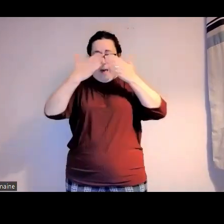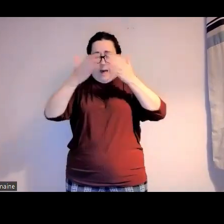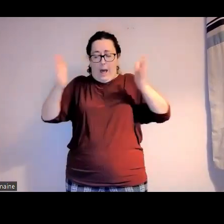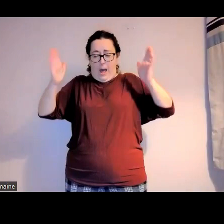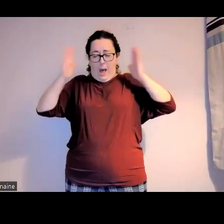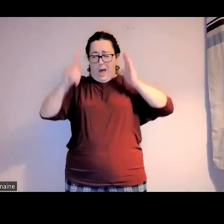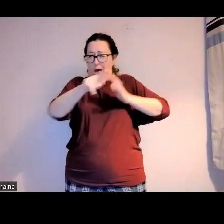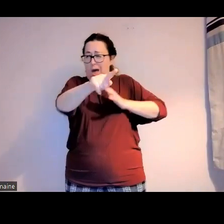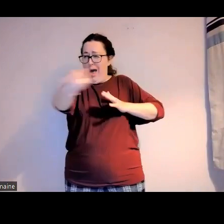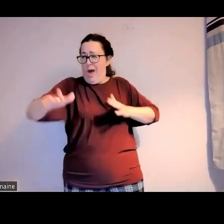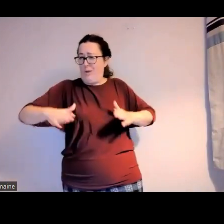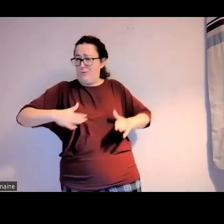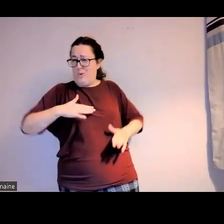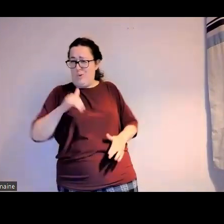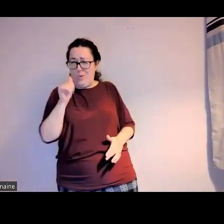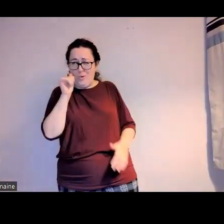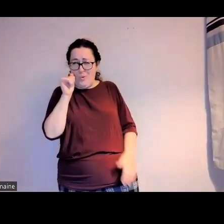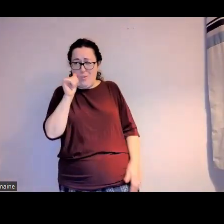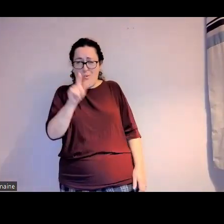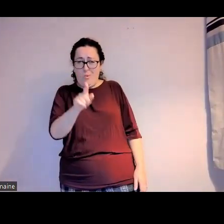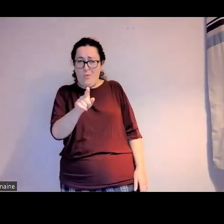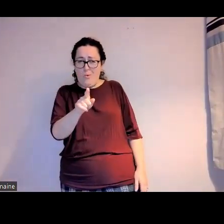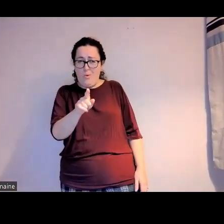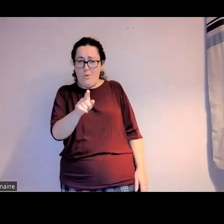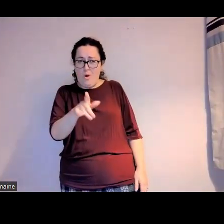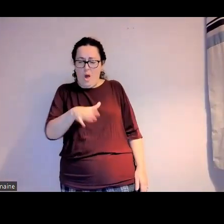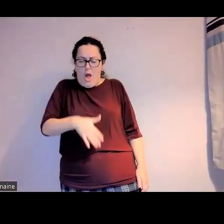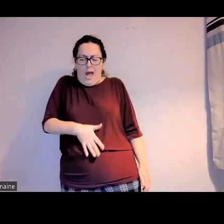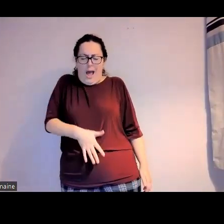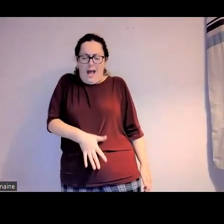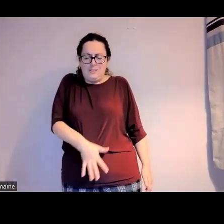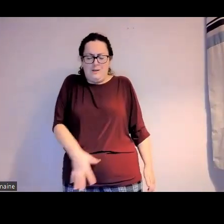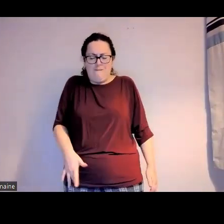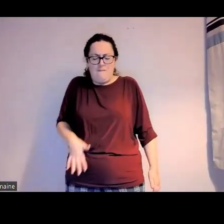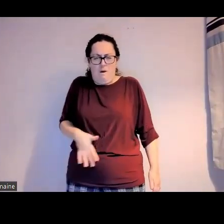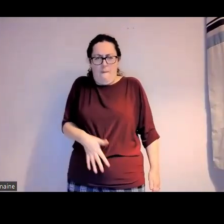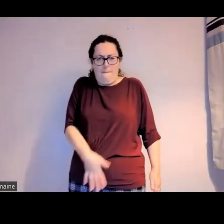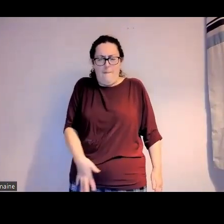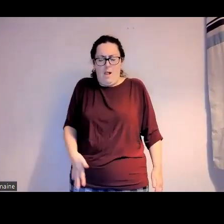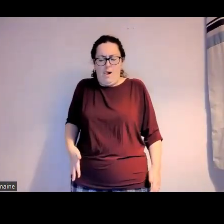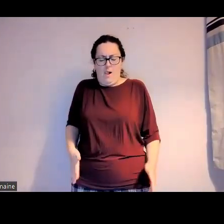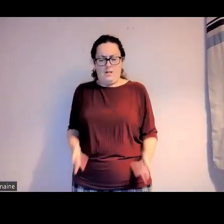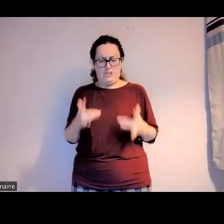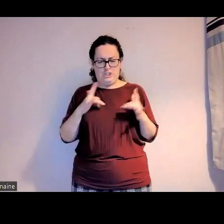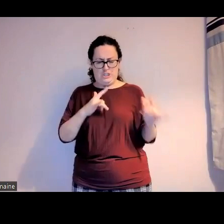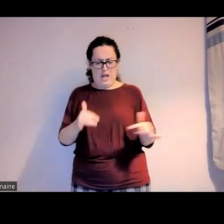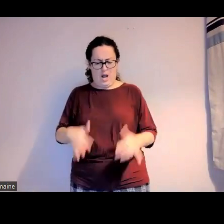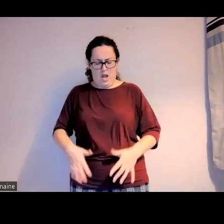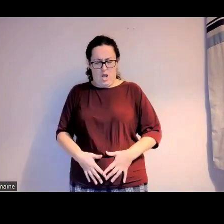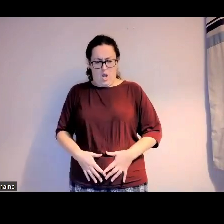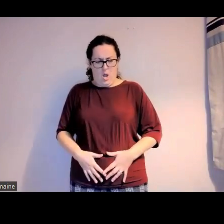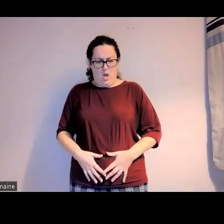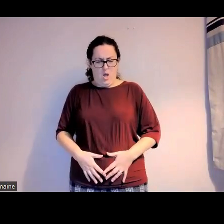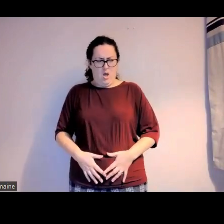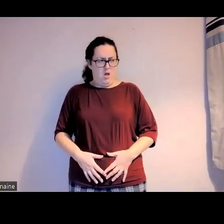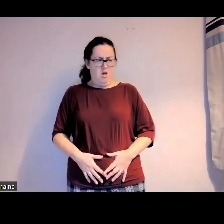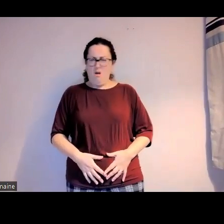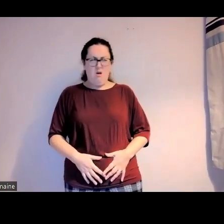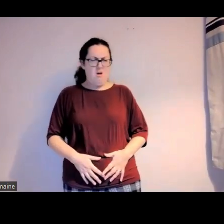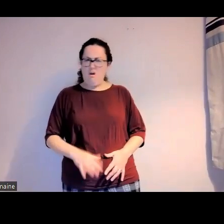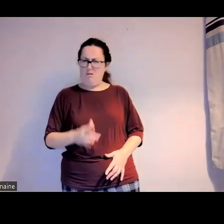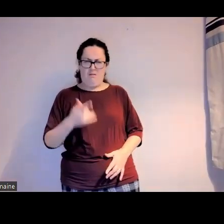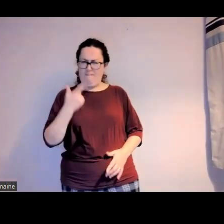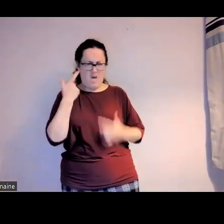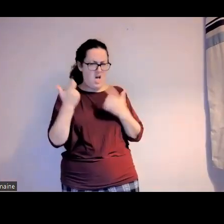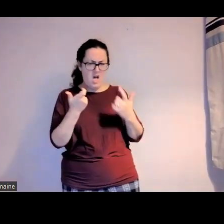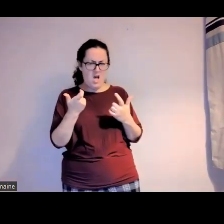if you don't know. Hands down, I fumble around to check my prostate. It don't want to be found.